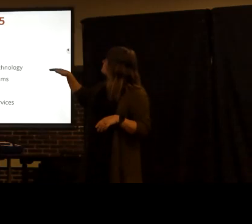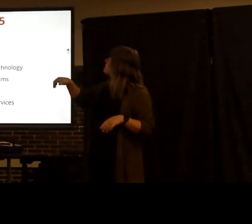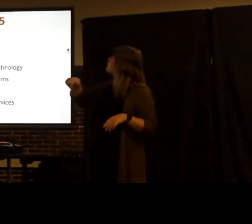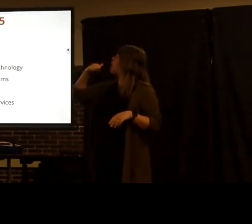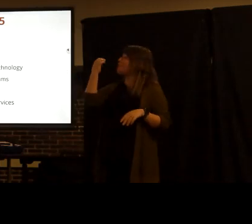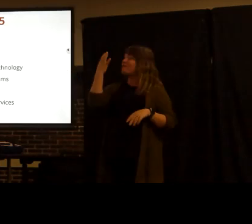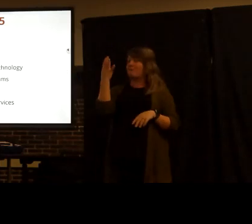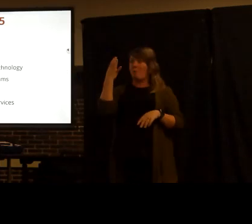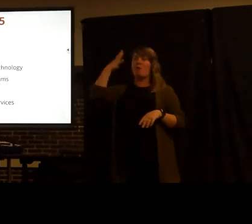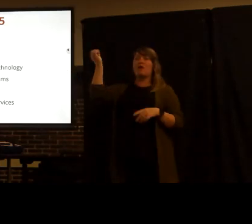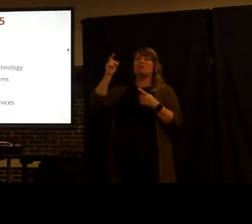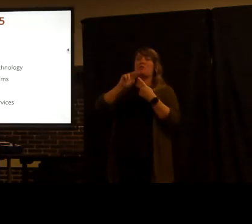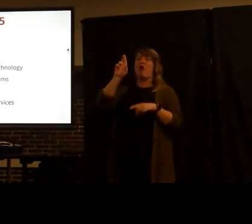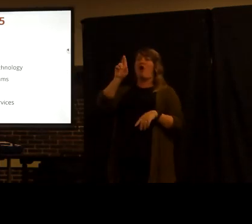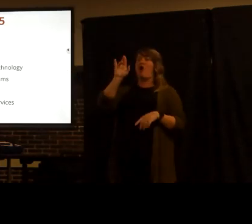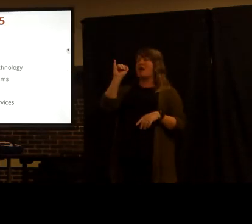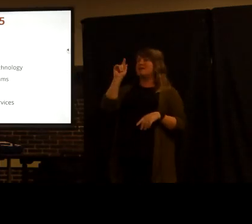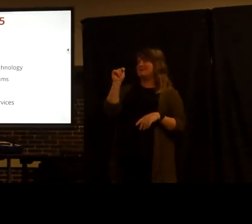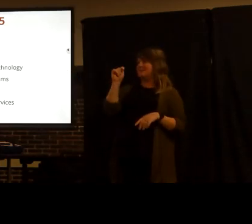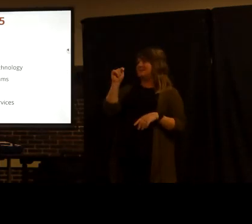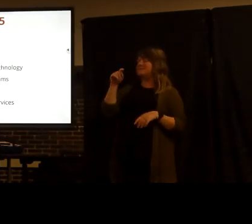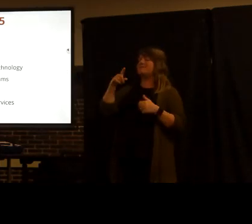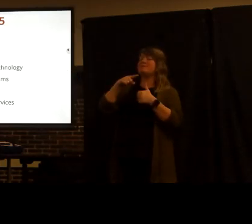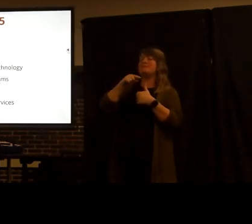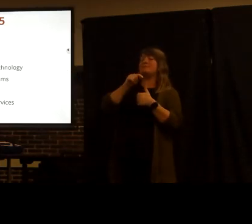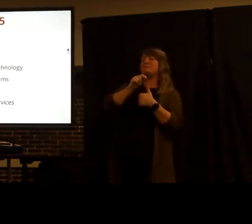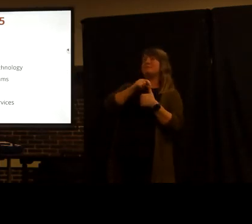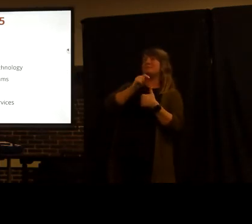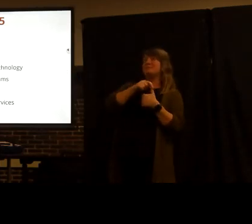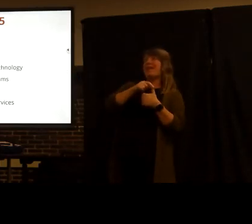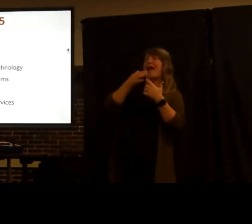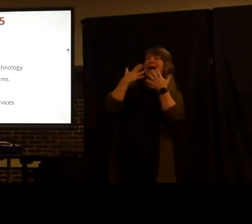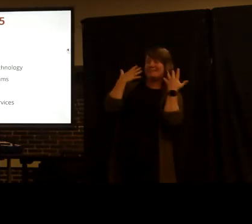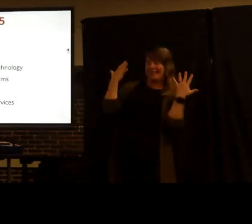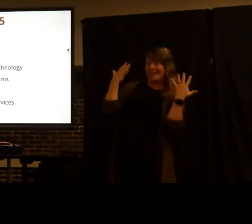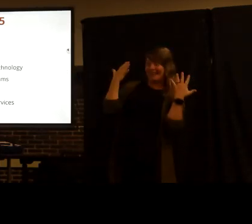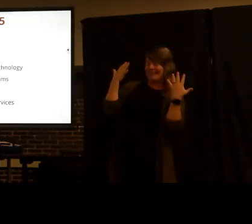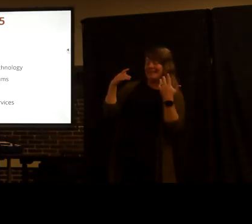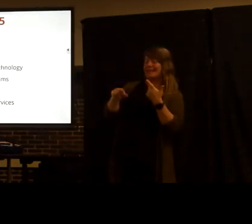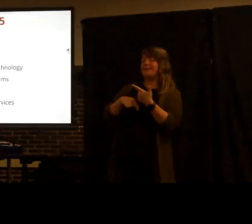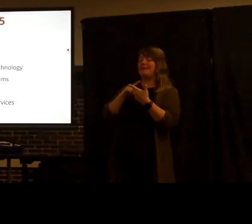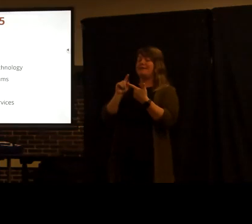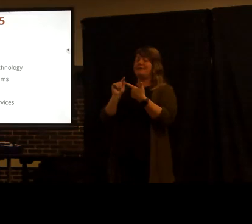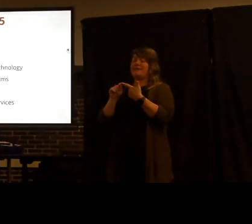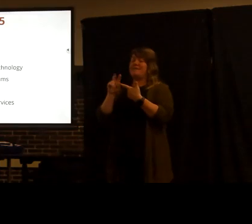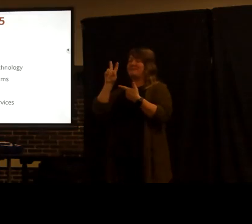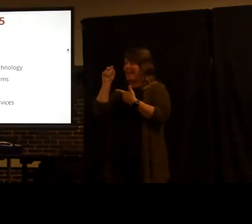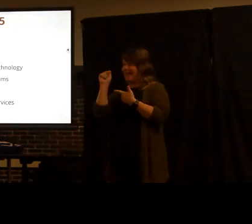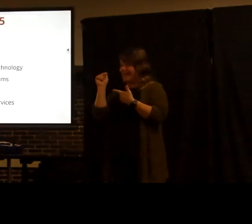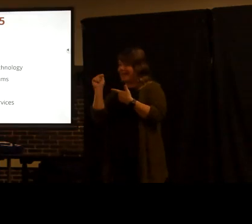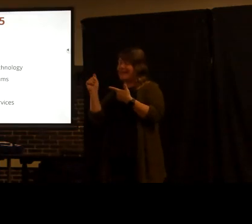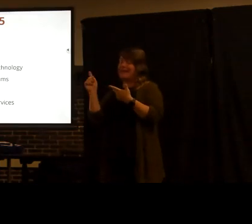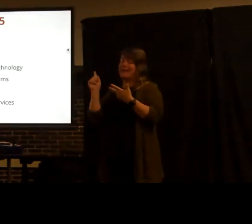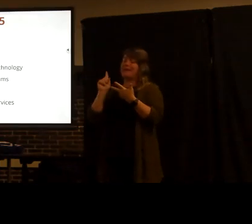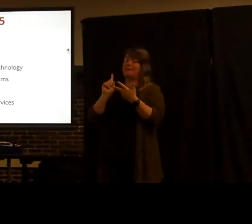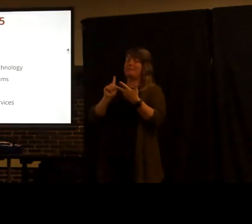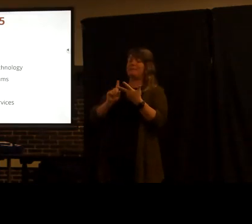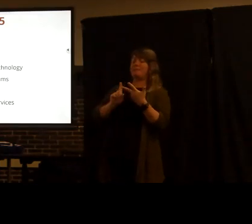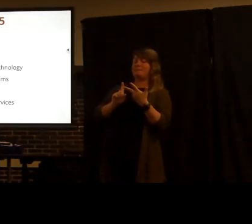science. Other 4 went to Rochester Institute of Technology. 1 went to major